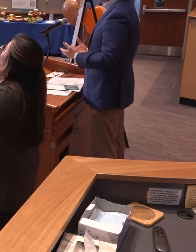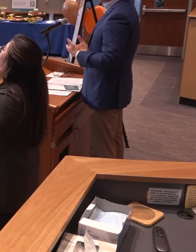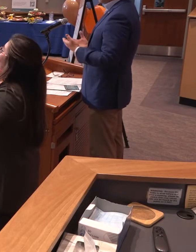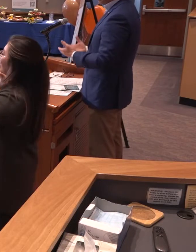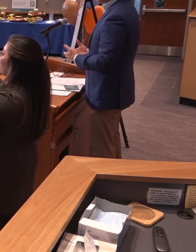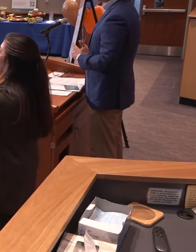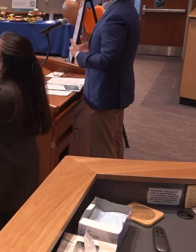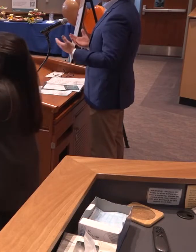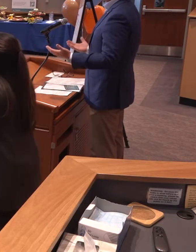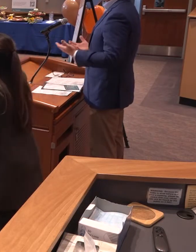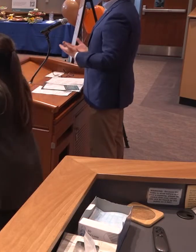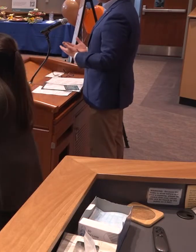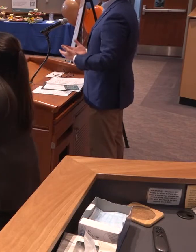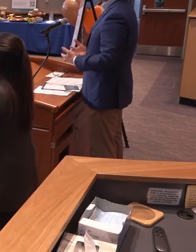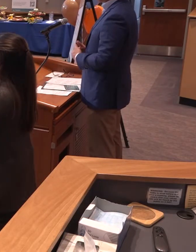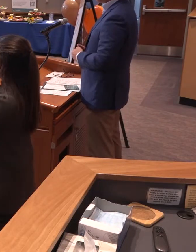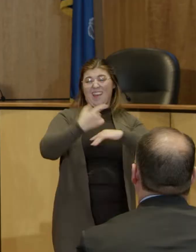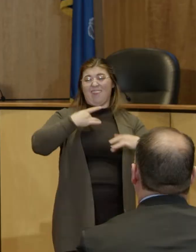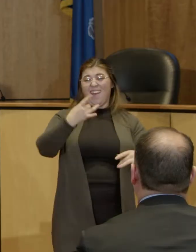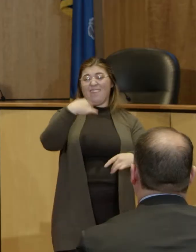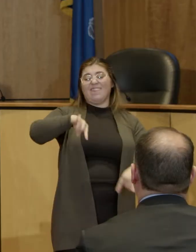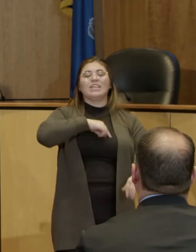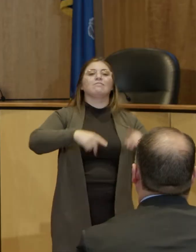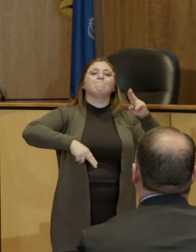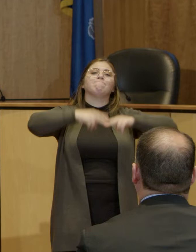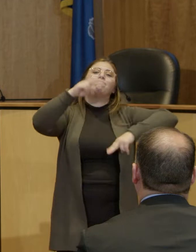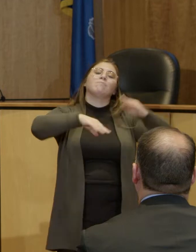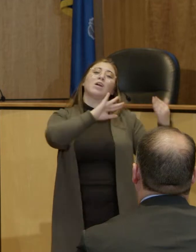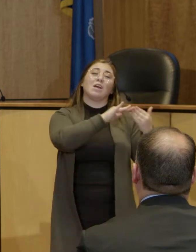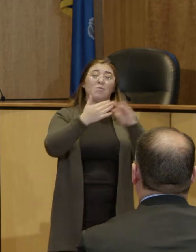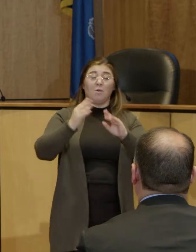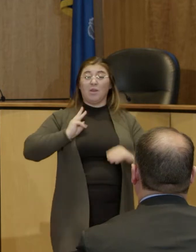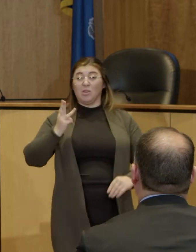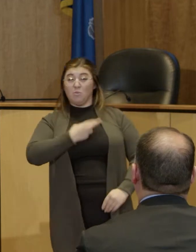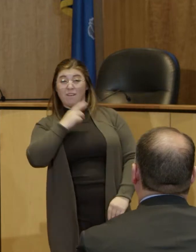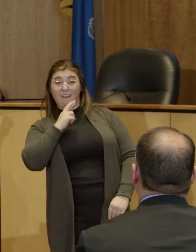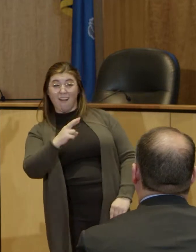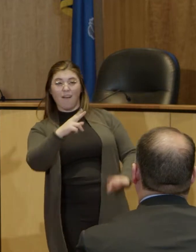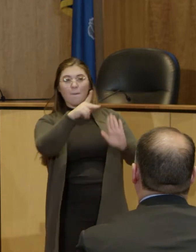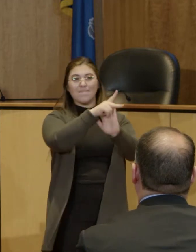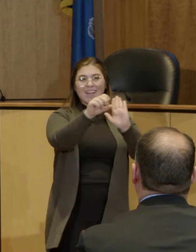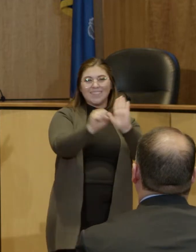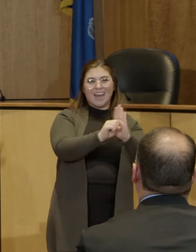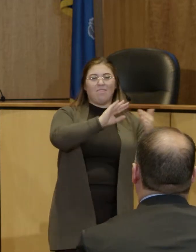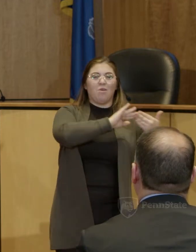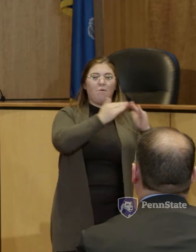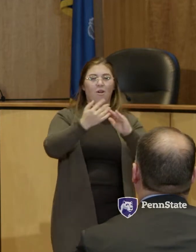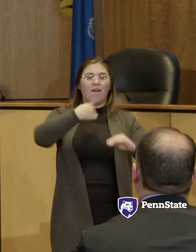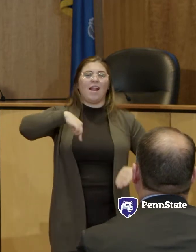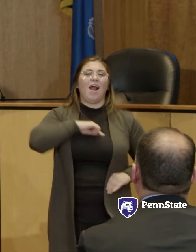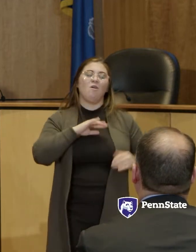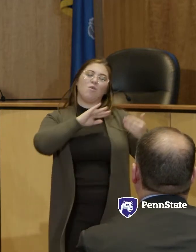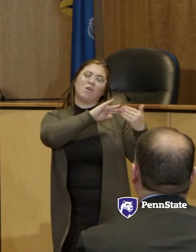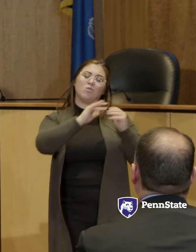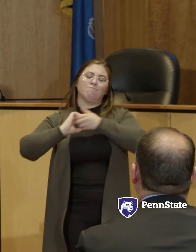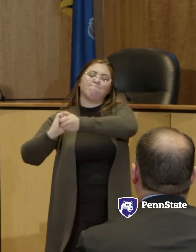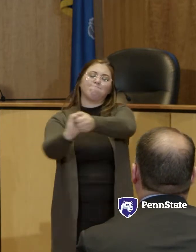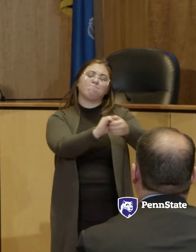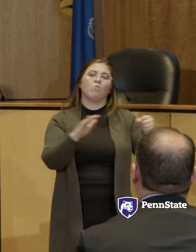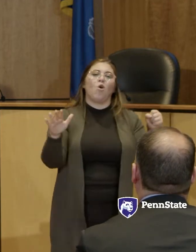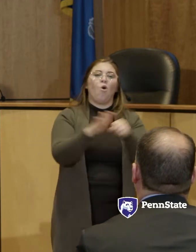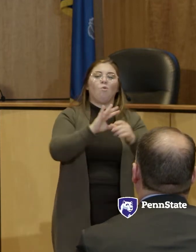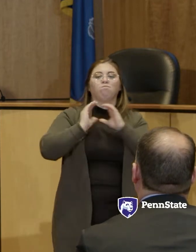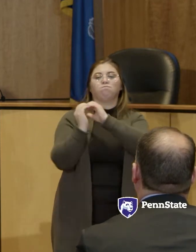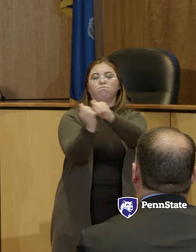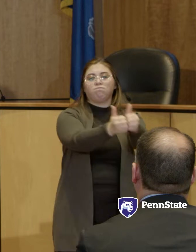with you on a day like this in building community, as we are, Penn State, the borough, and our community, parts of a whole together.